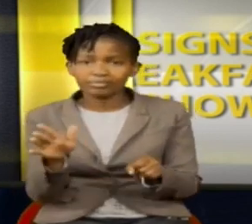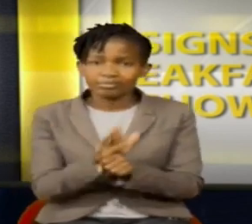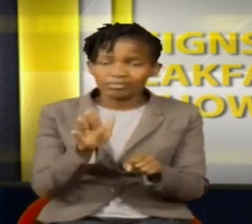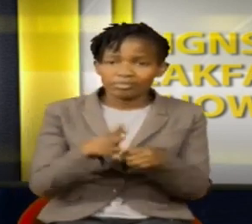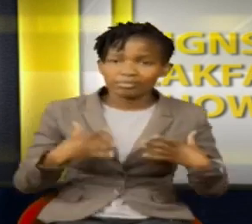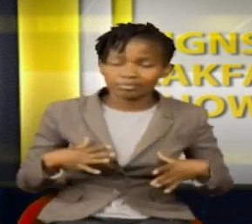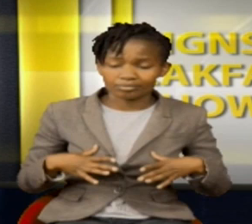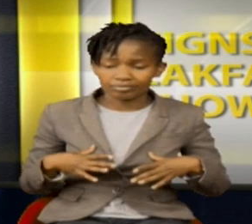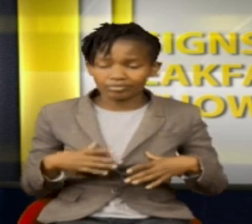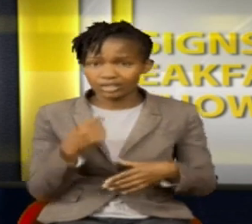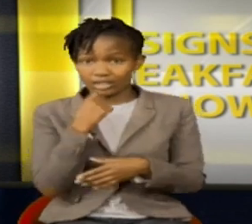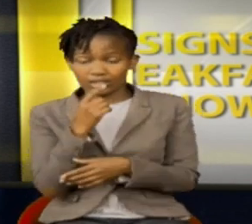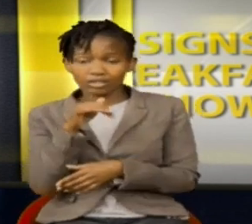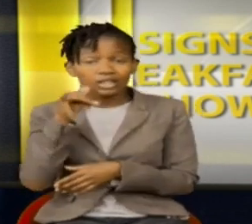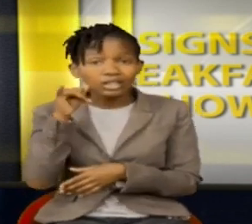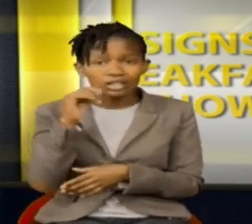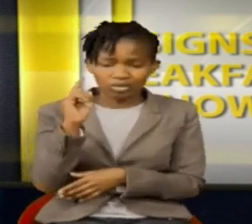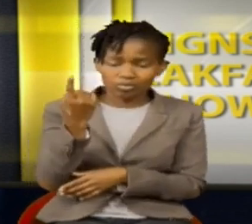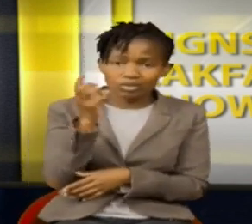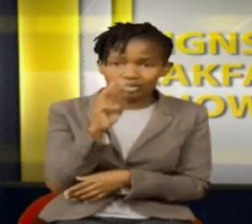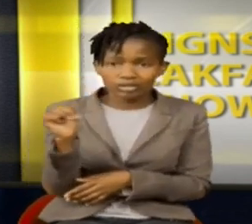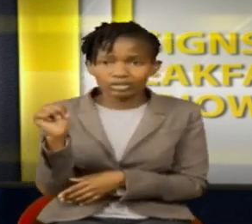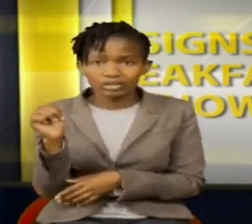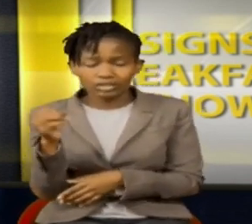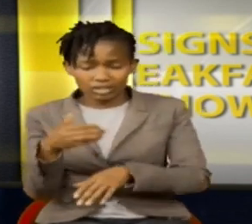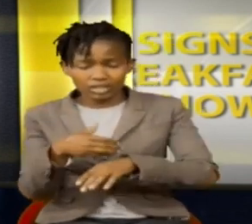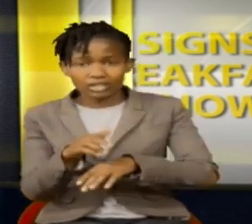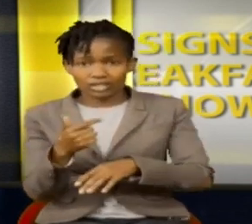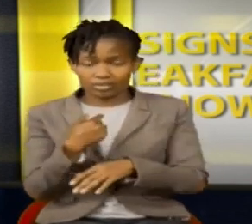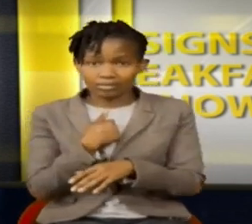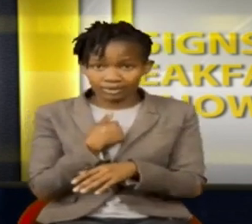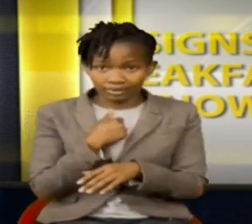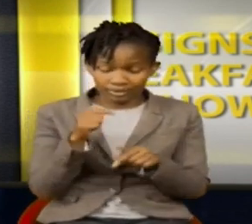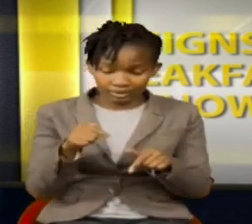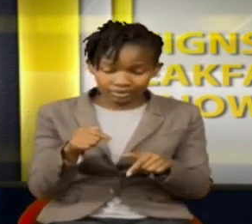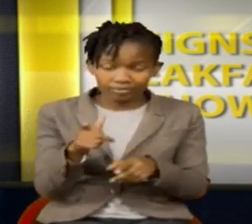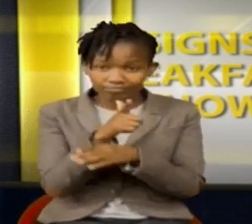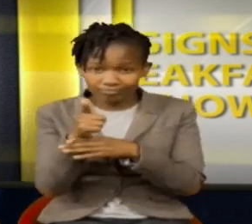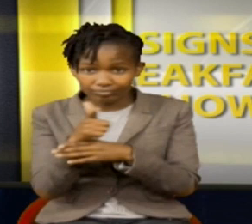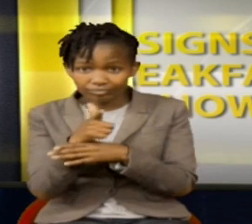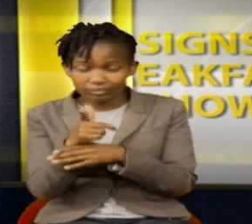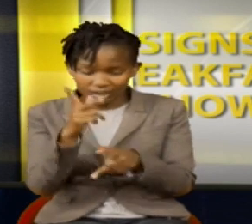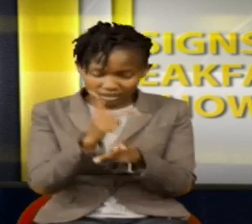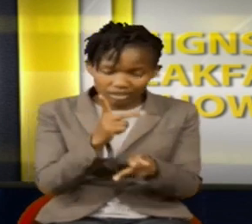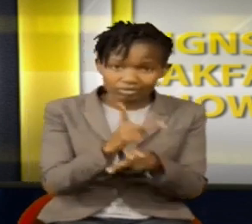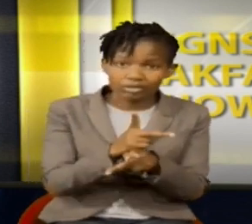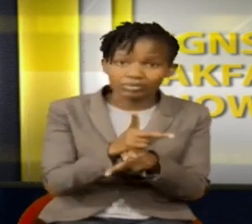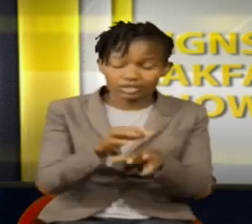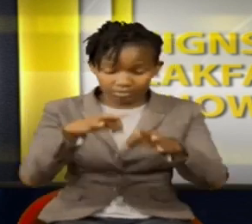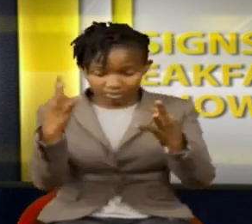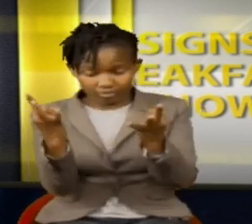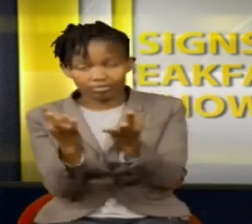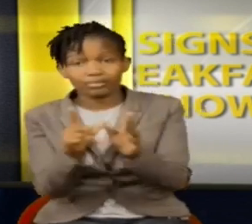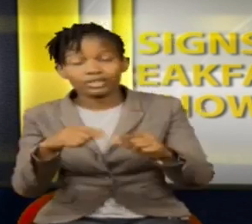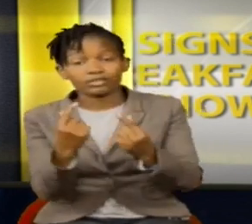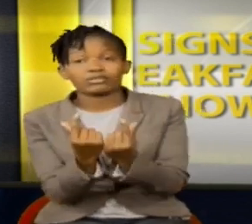guys. So yesterday one of them is like, wow, DNG sent me this video, I have to put it on my family group. Because you see, he has teenagers, as